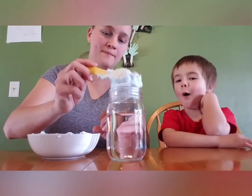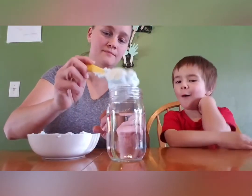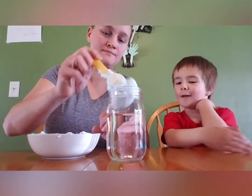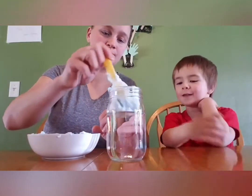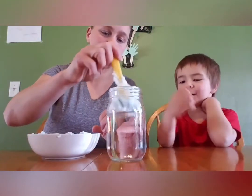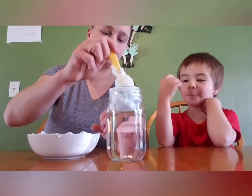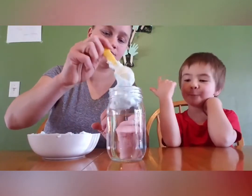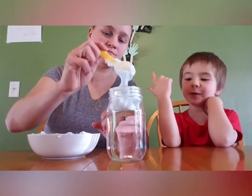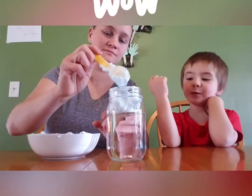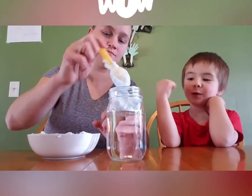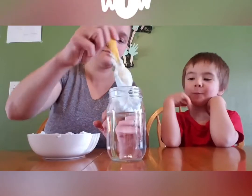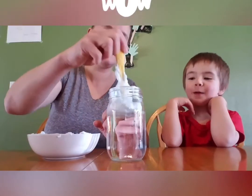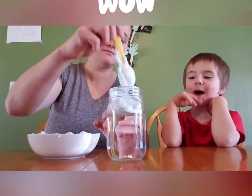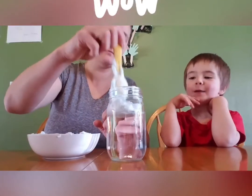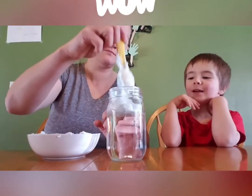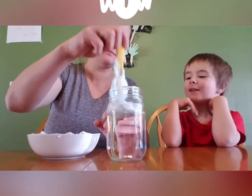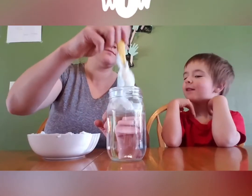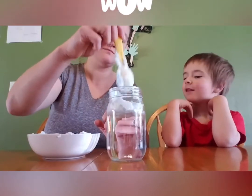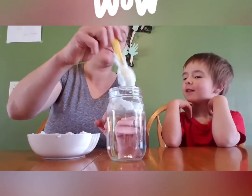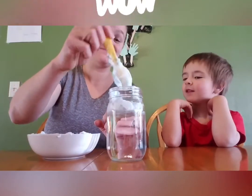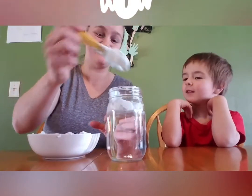It's a big one, Mama.